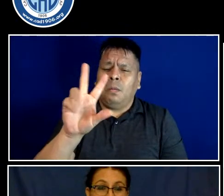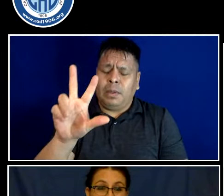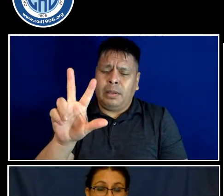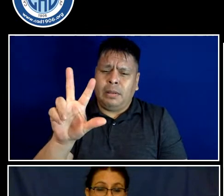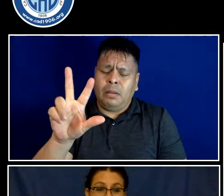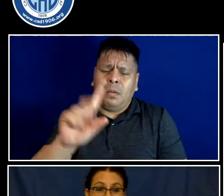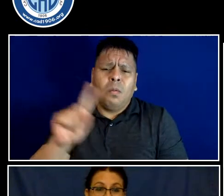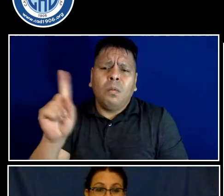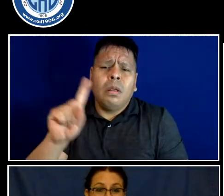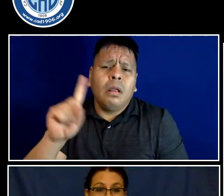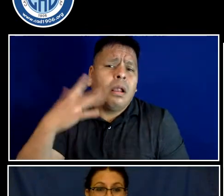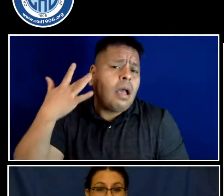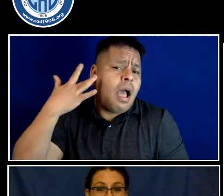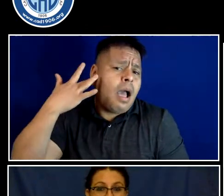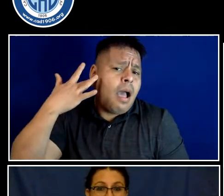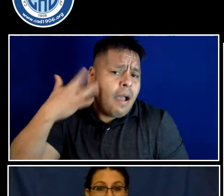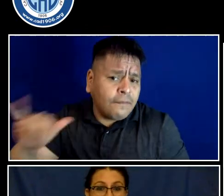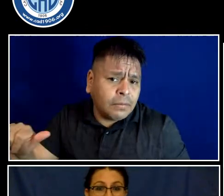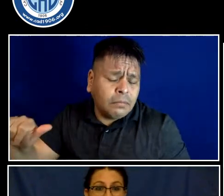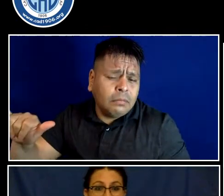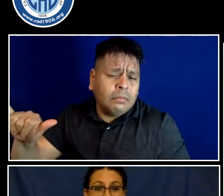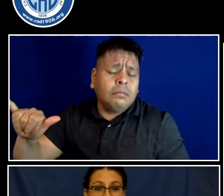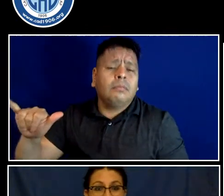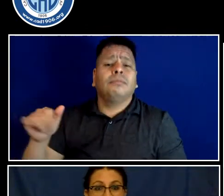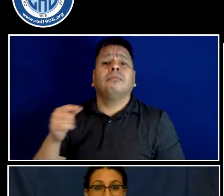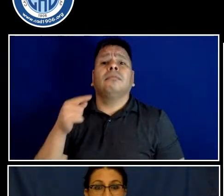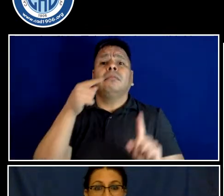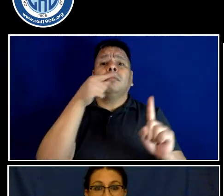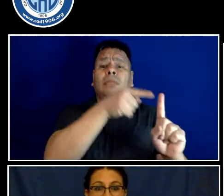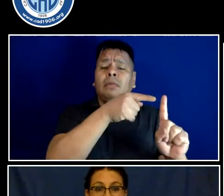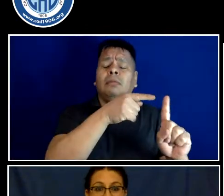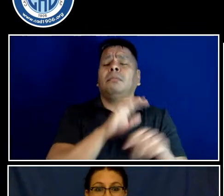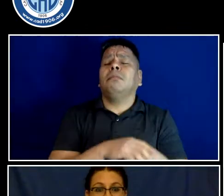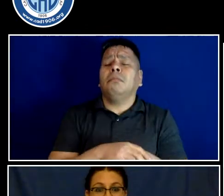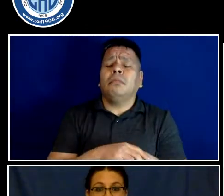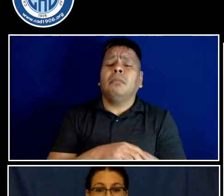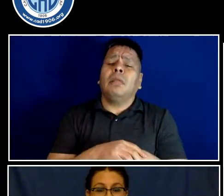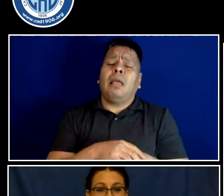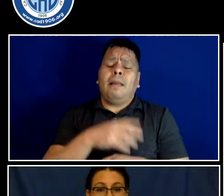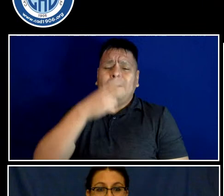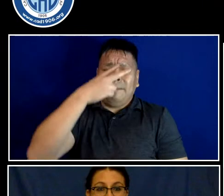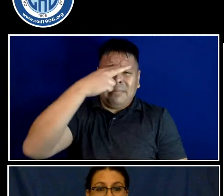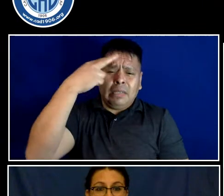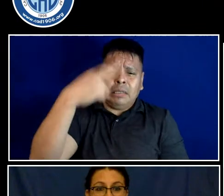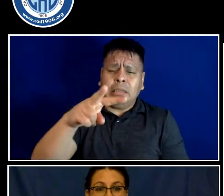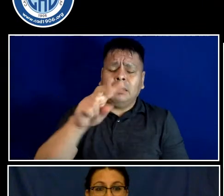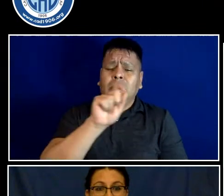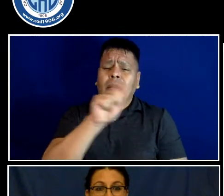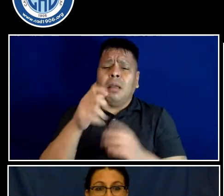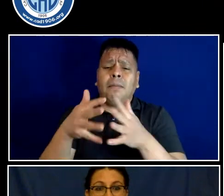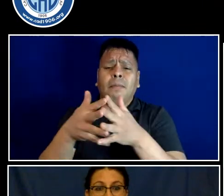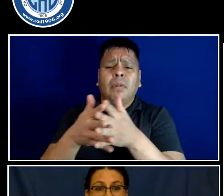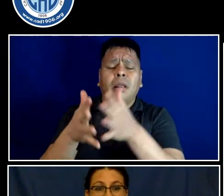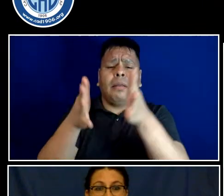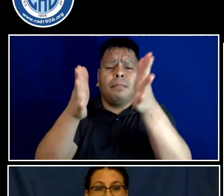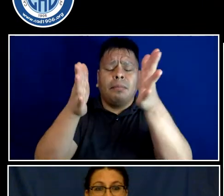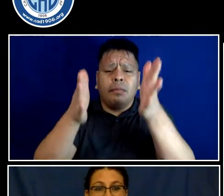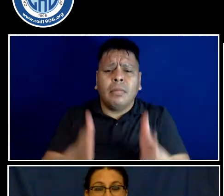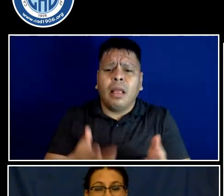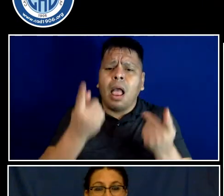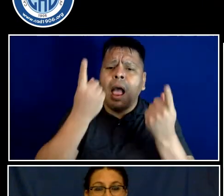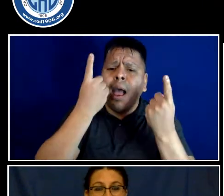Mayo, and that's how it's celebrated in the United States. And that was in 1863 for California,